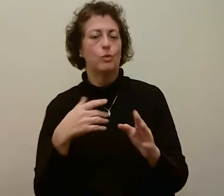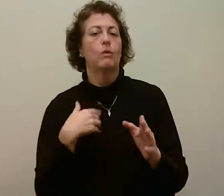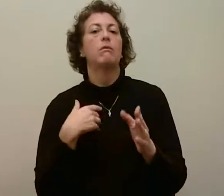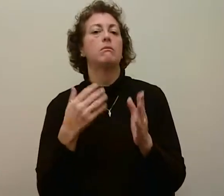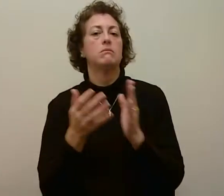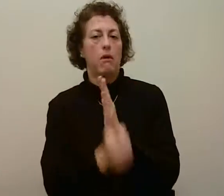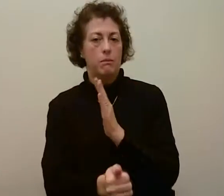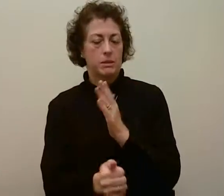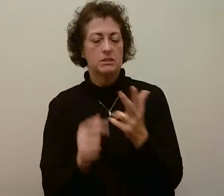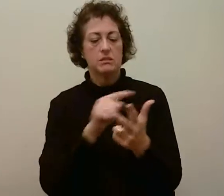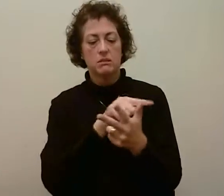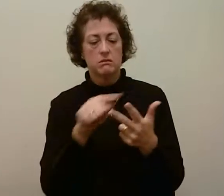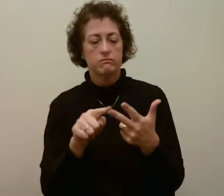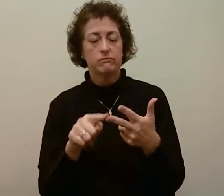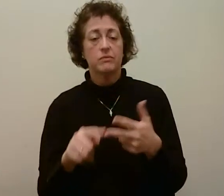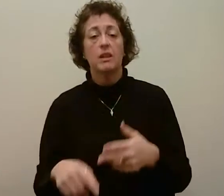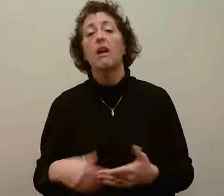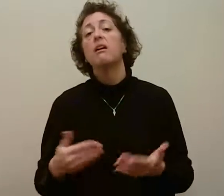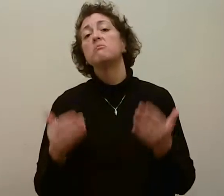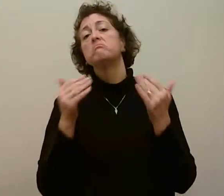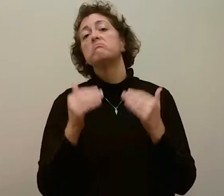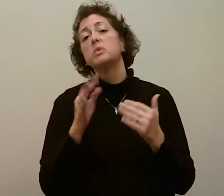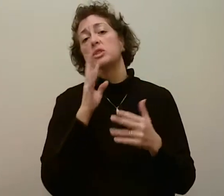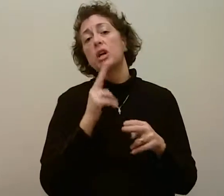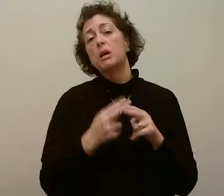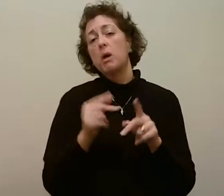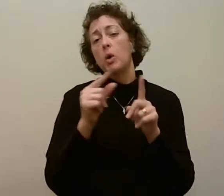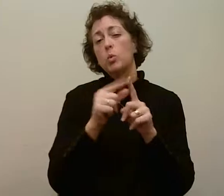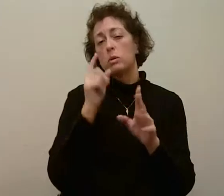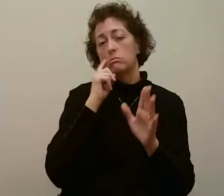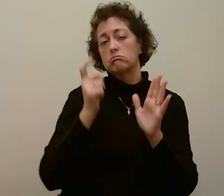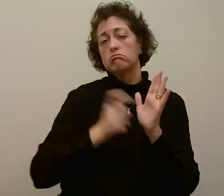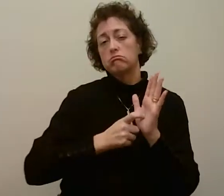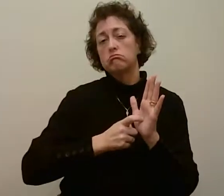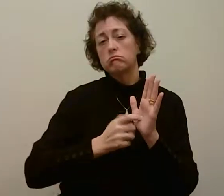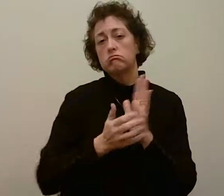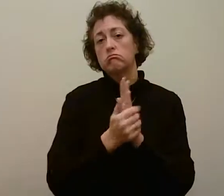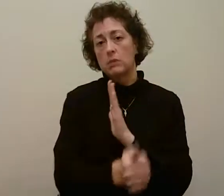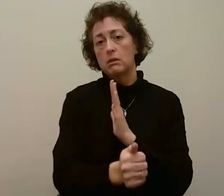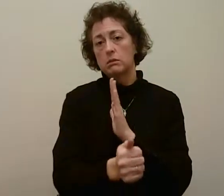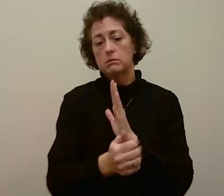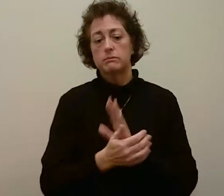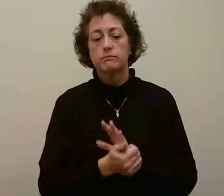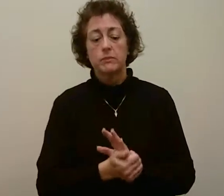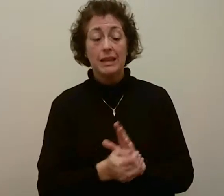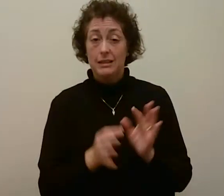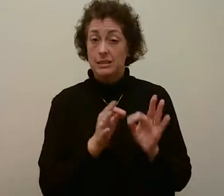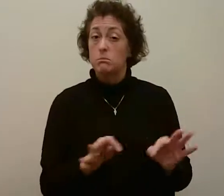talk about word recognition skills. It's important to develop word recognition skills so that they become nearly